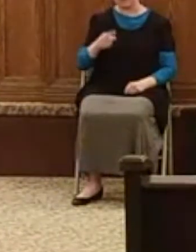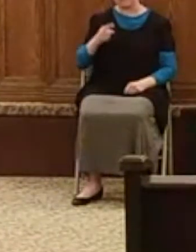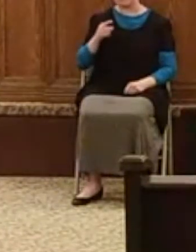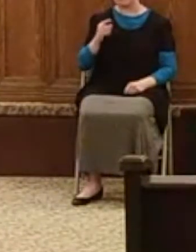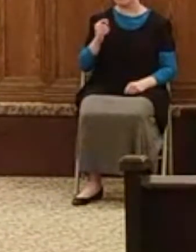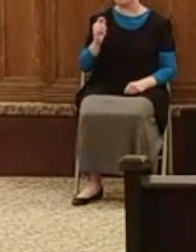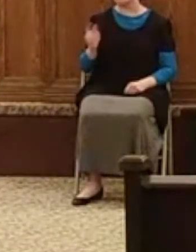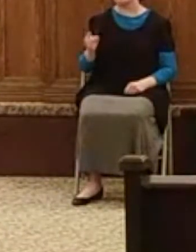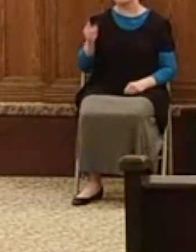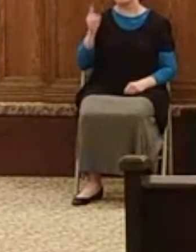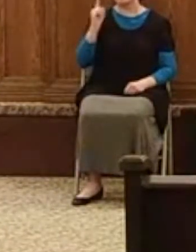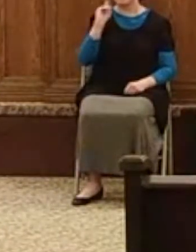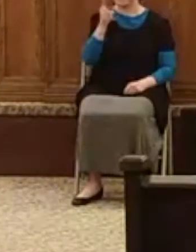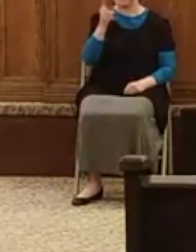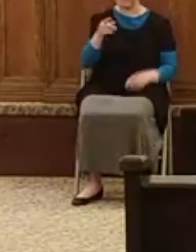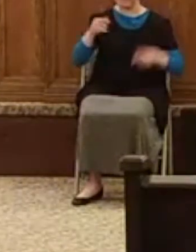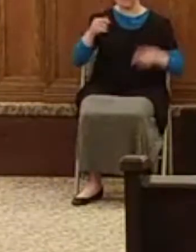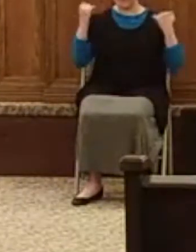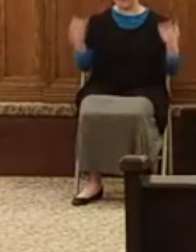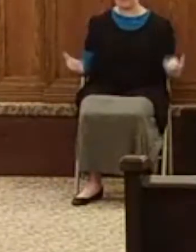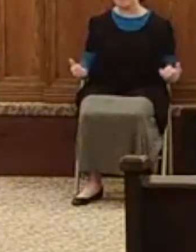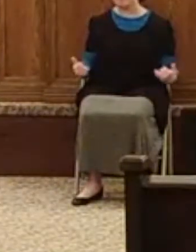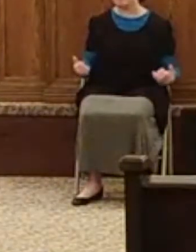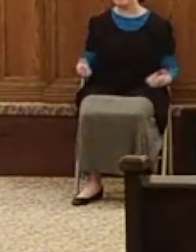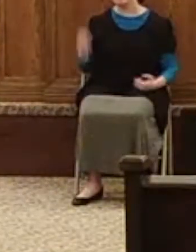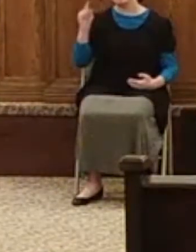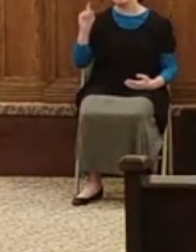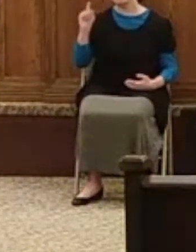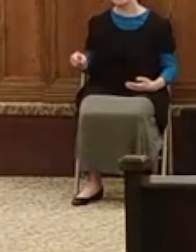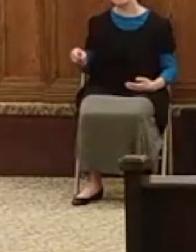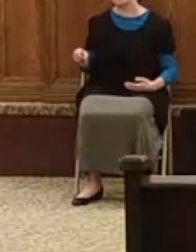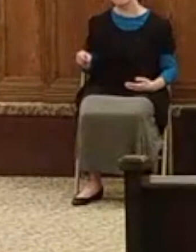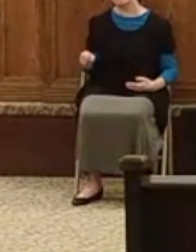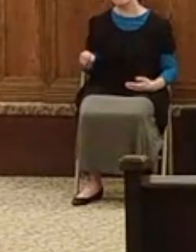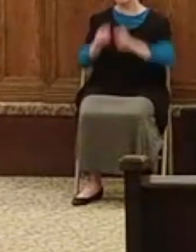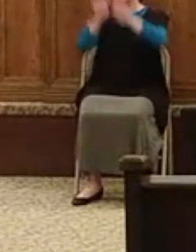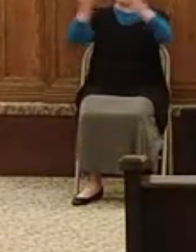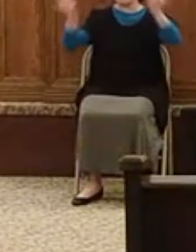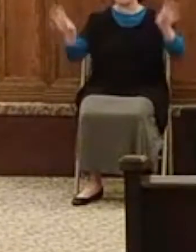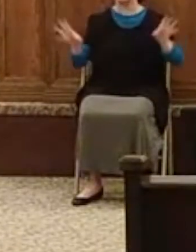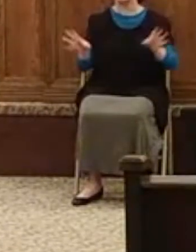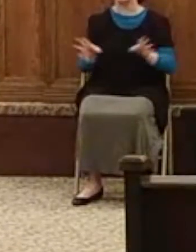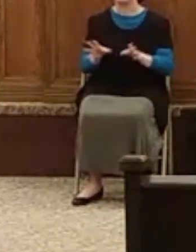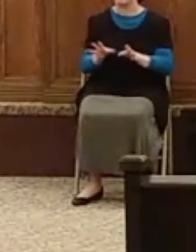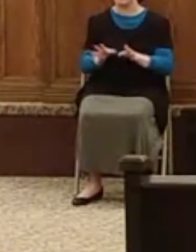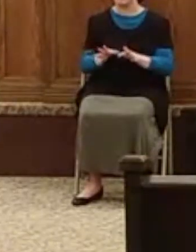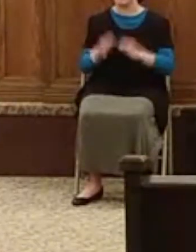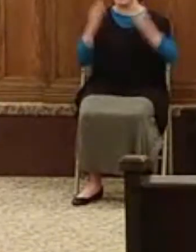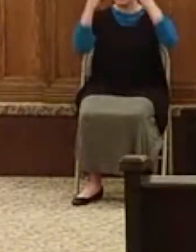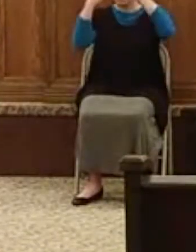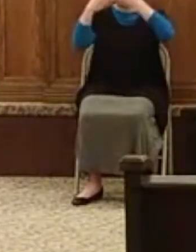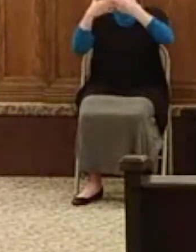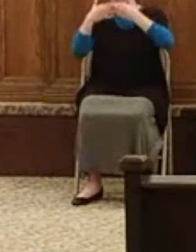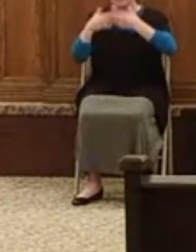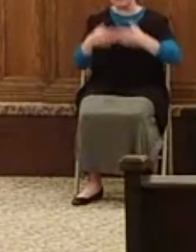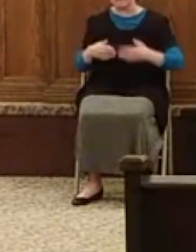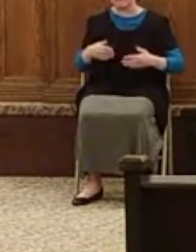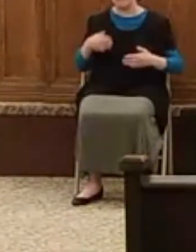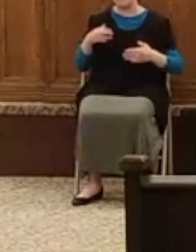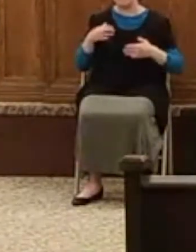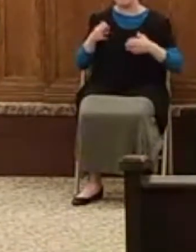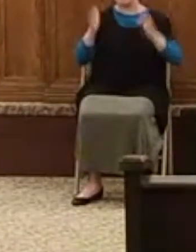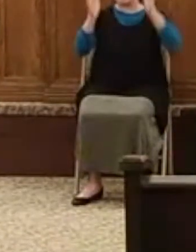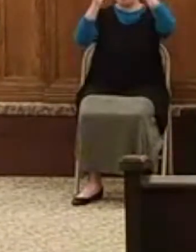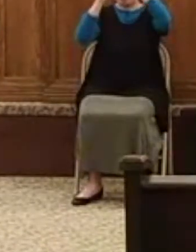They're already condemned. The word of the Lord condemned them. What they need is a light that will shine into the darkness and